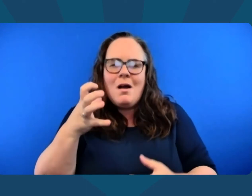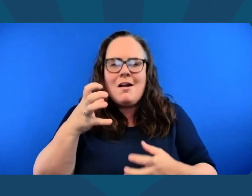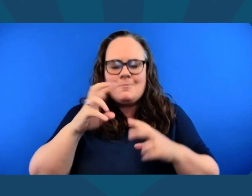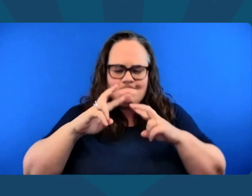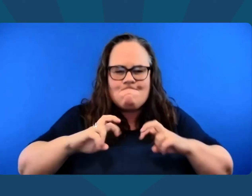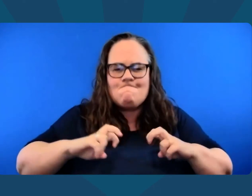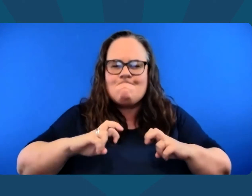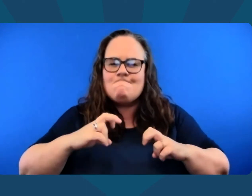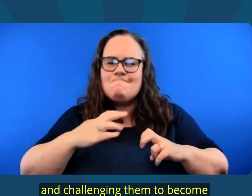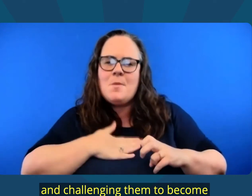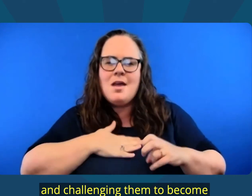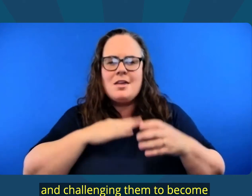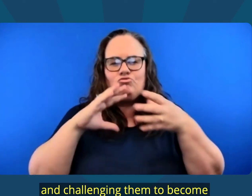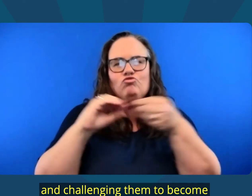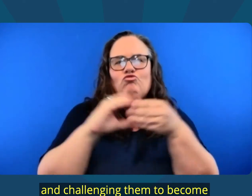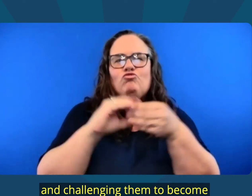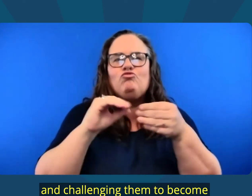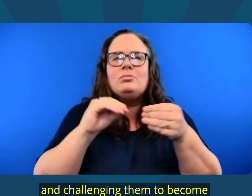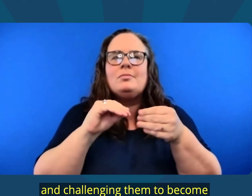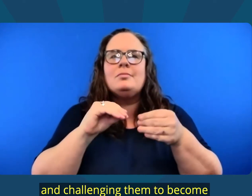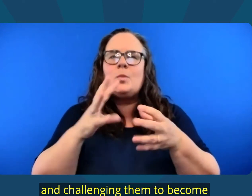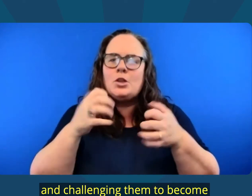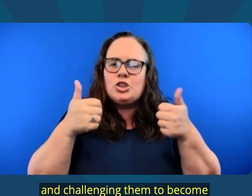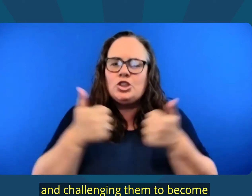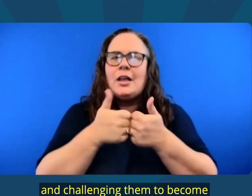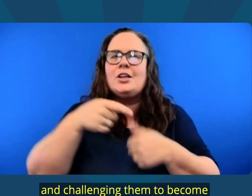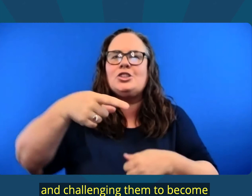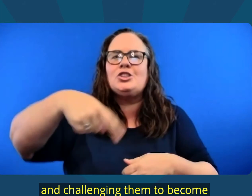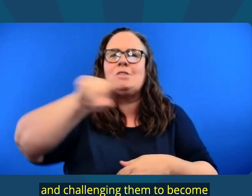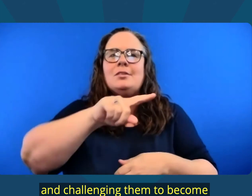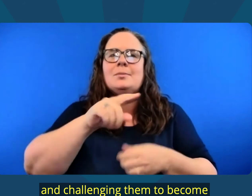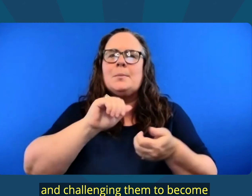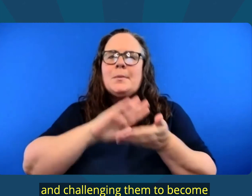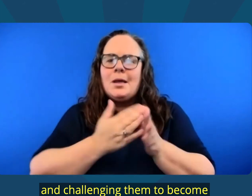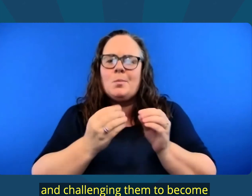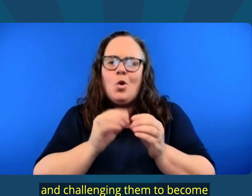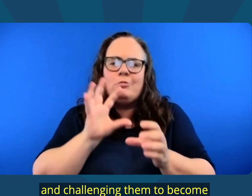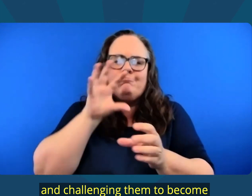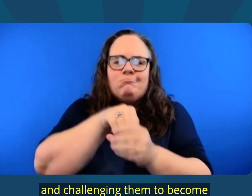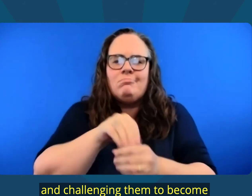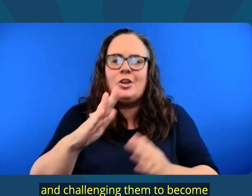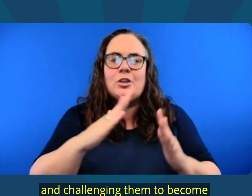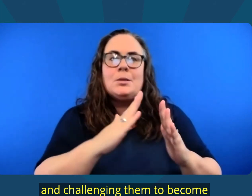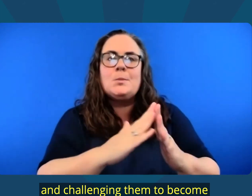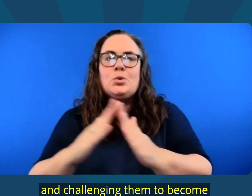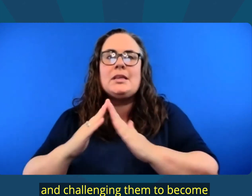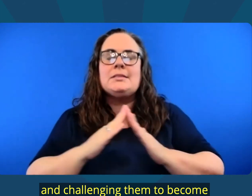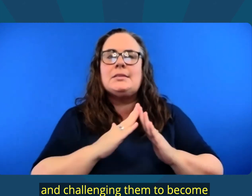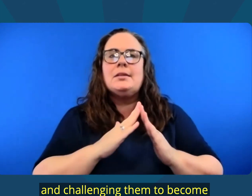empowering women to find their voice and challenging them to become engaged in their communities.